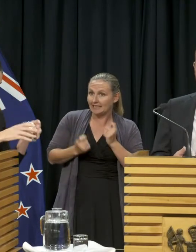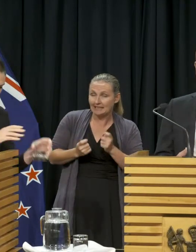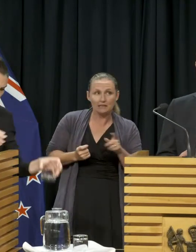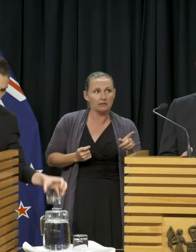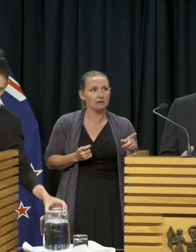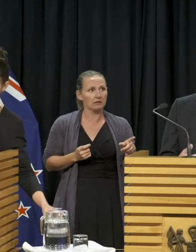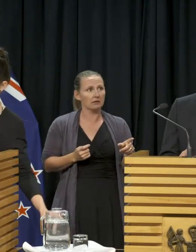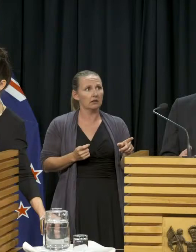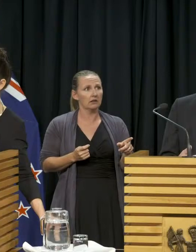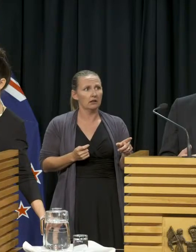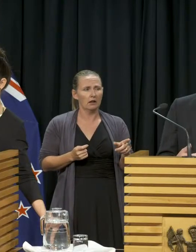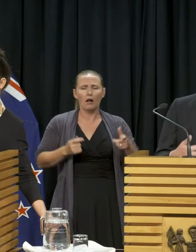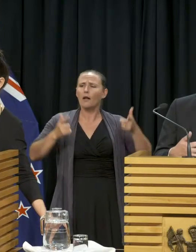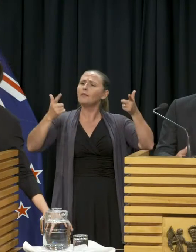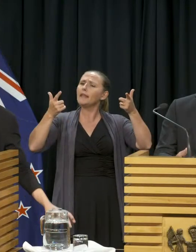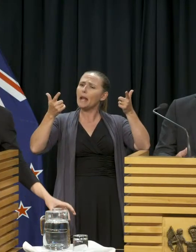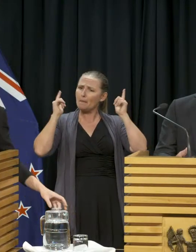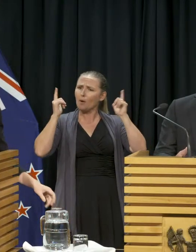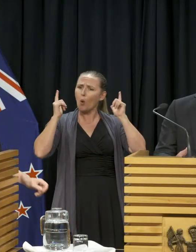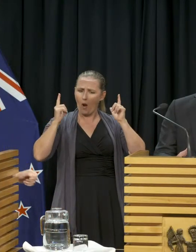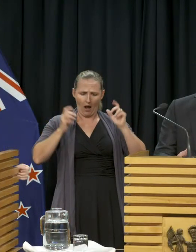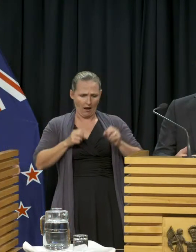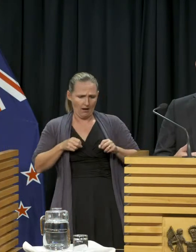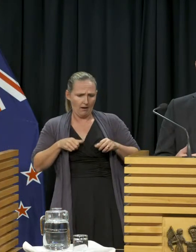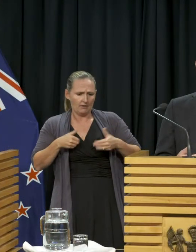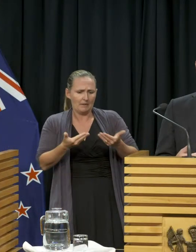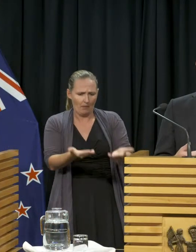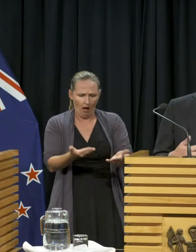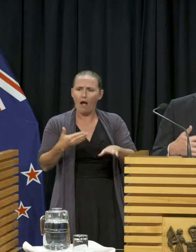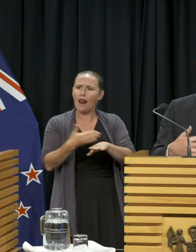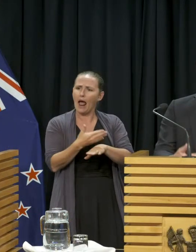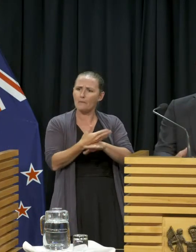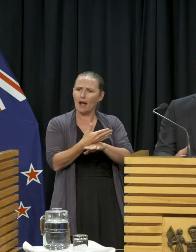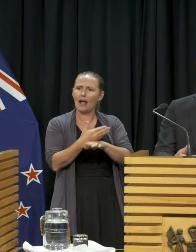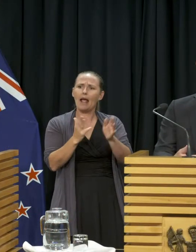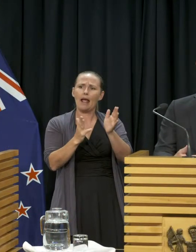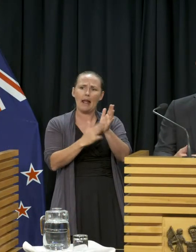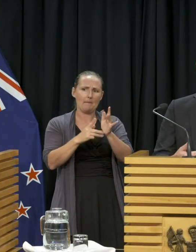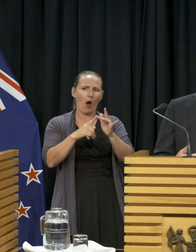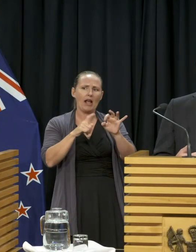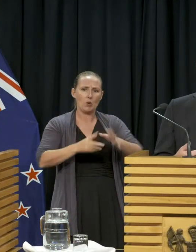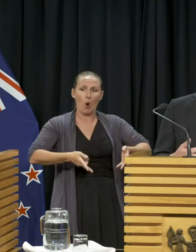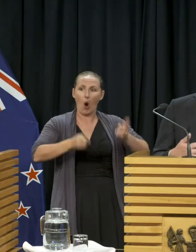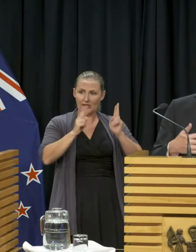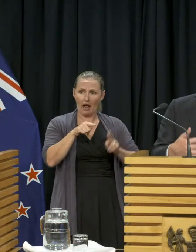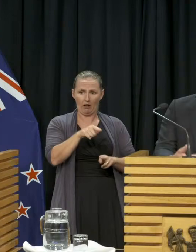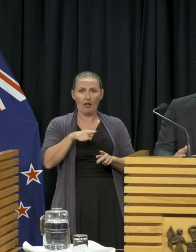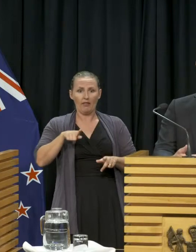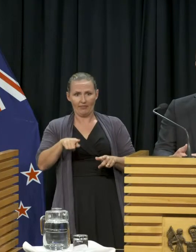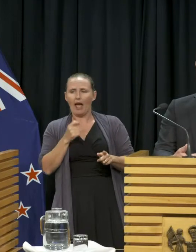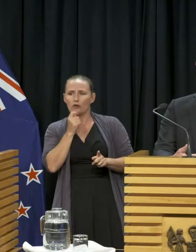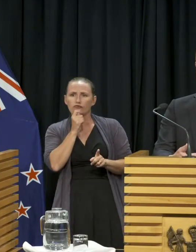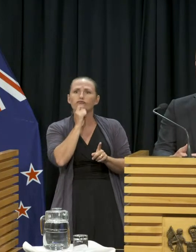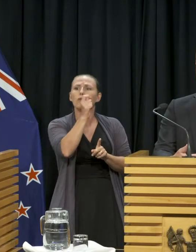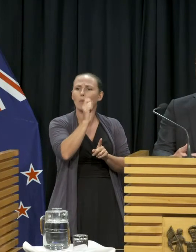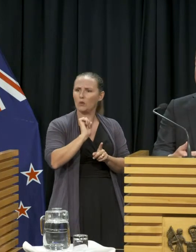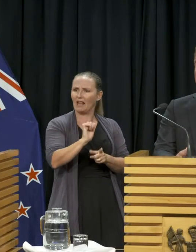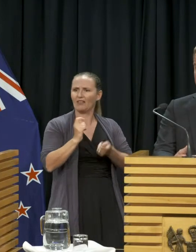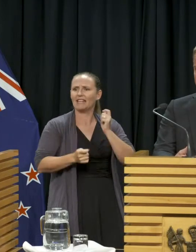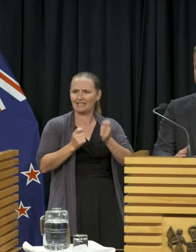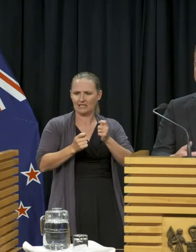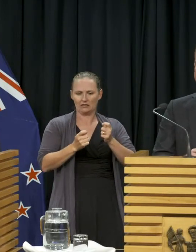the contractors who are supplying labour to MIQ, they are reporting to MIQ their testing